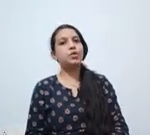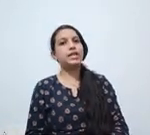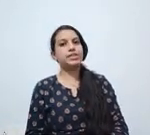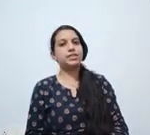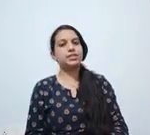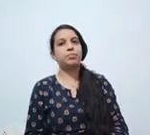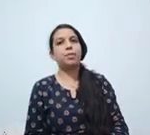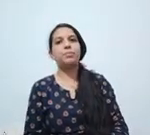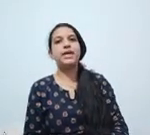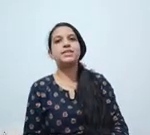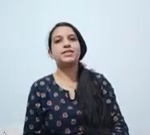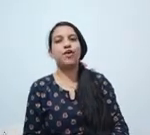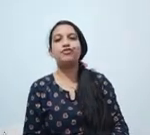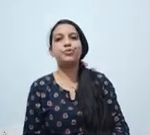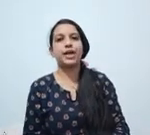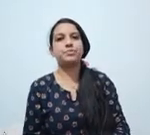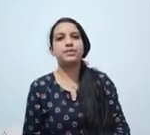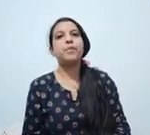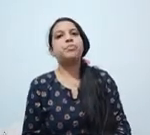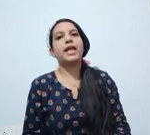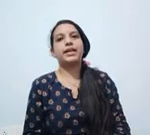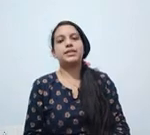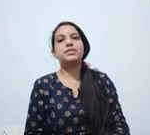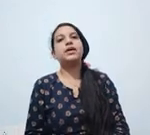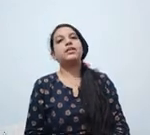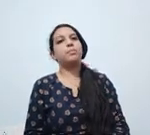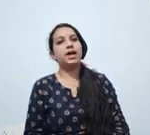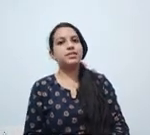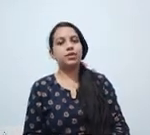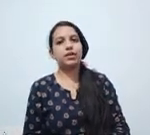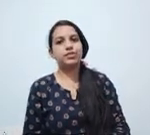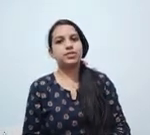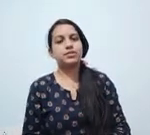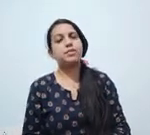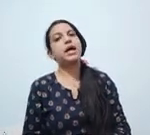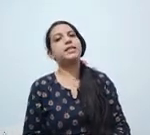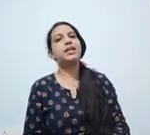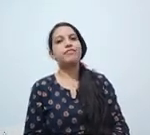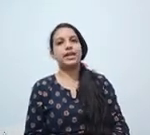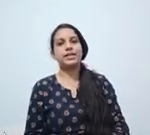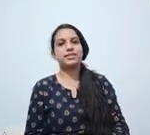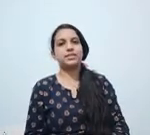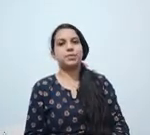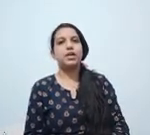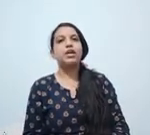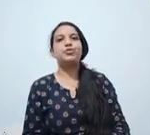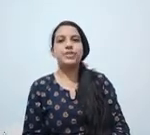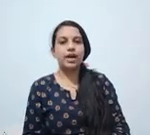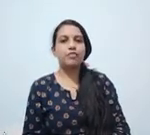circulatory system comprises of two types. That is the blood circulatory system and the lymphatic system. Today we